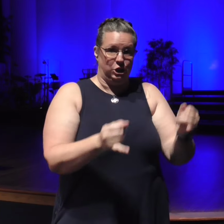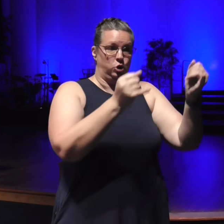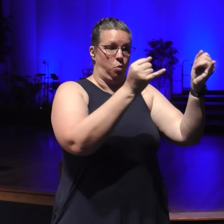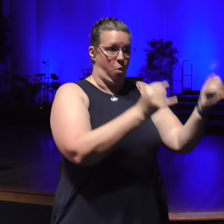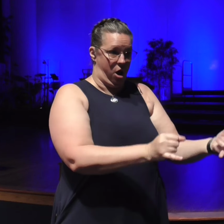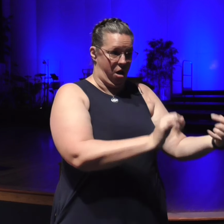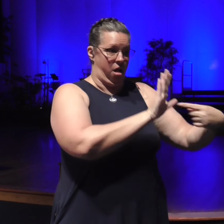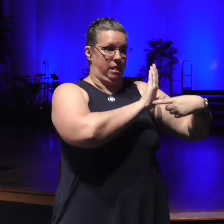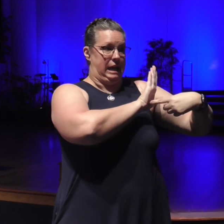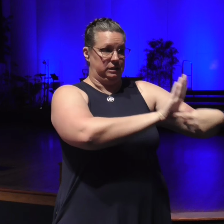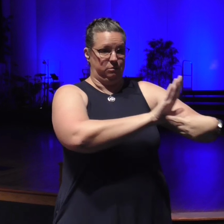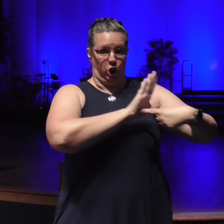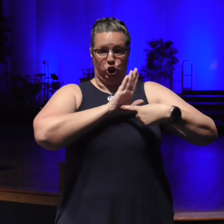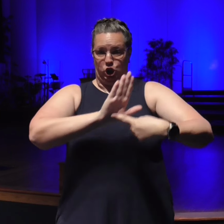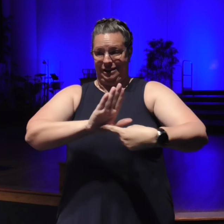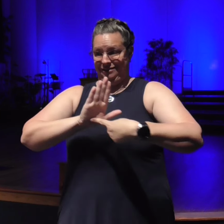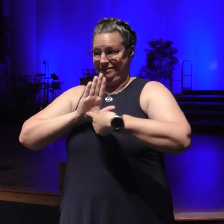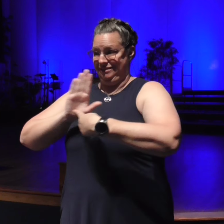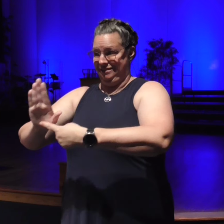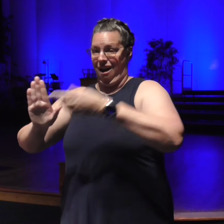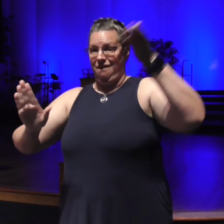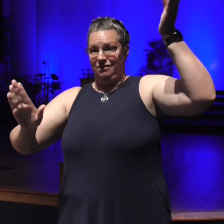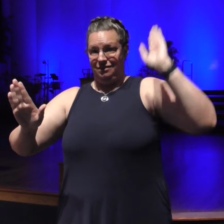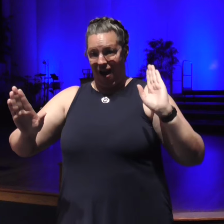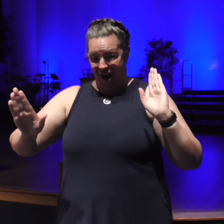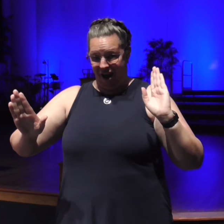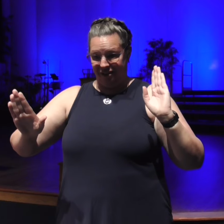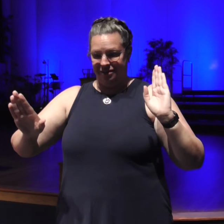divine. That's what makes us whole.